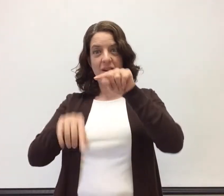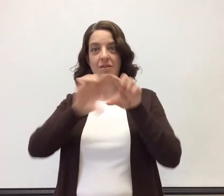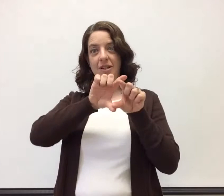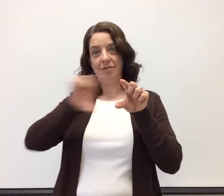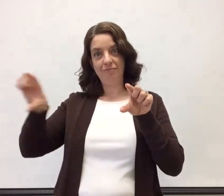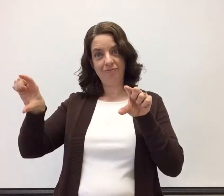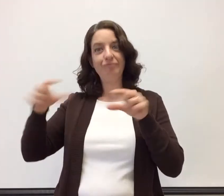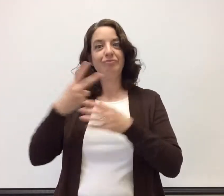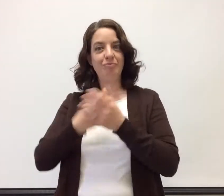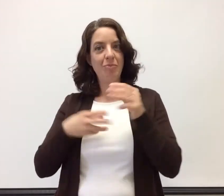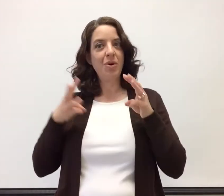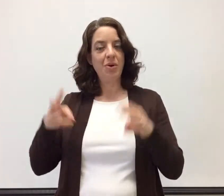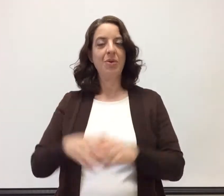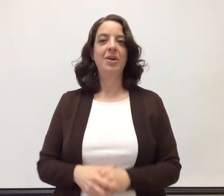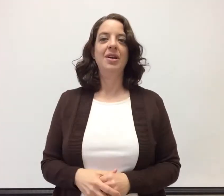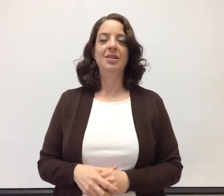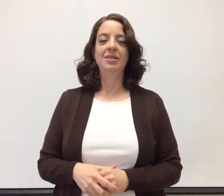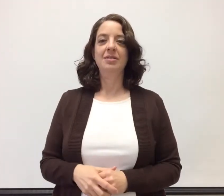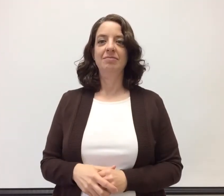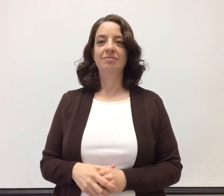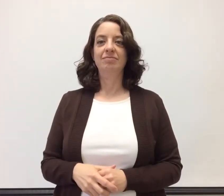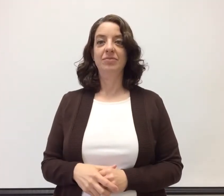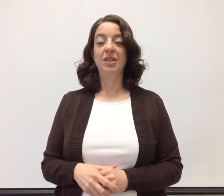So it both goes horizontal and vertical.